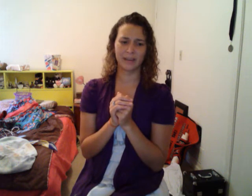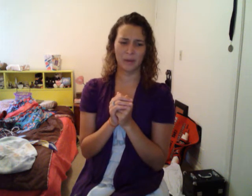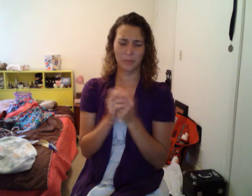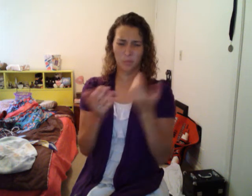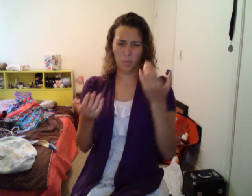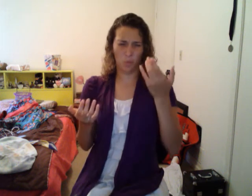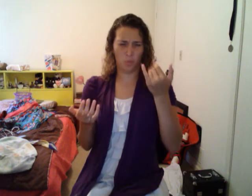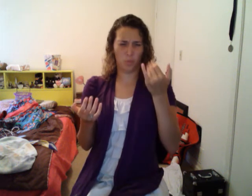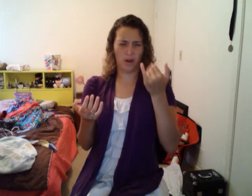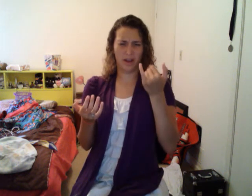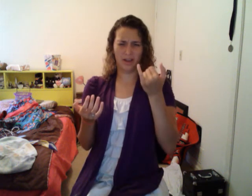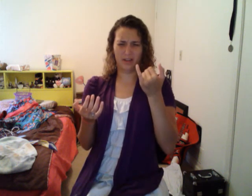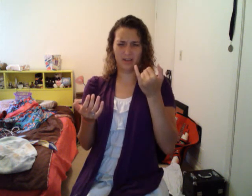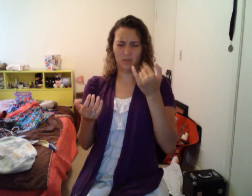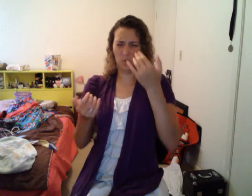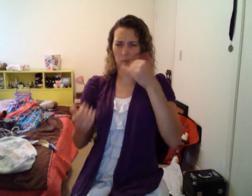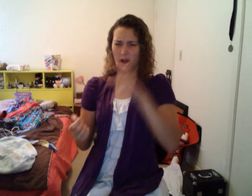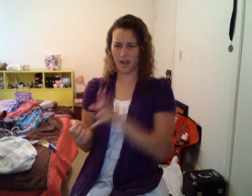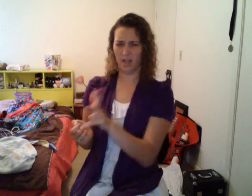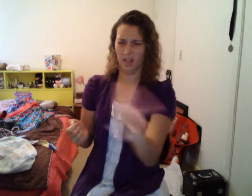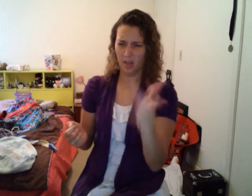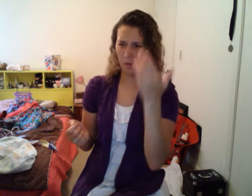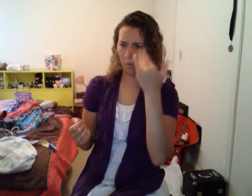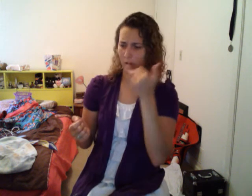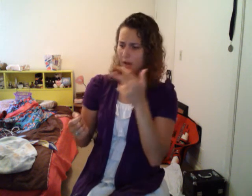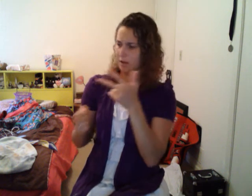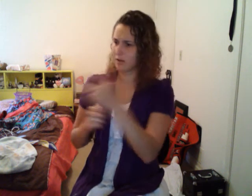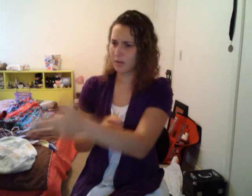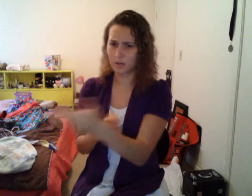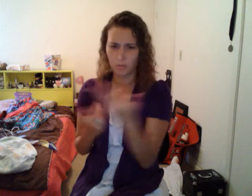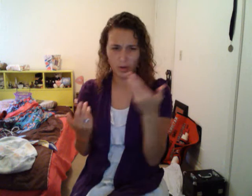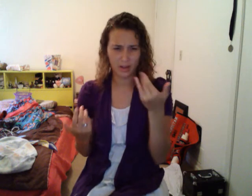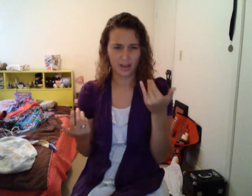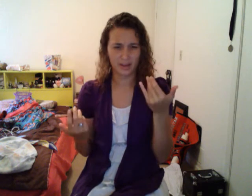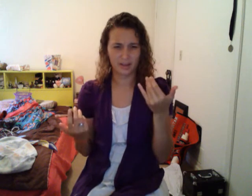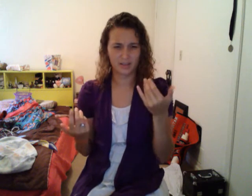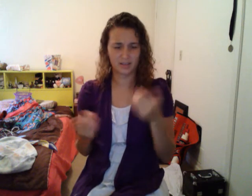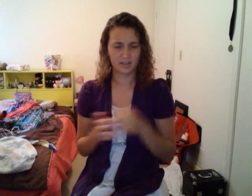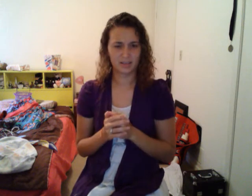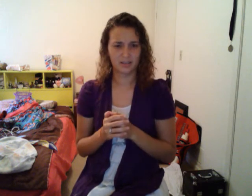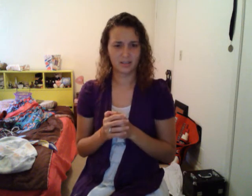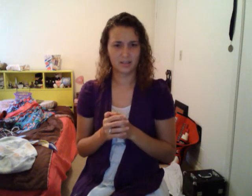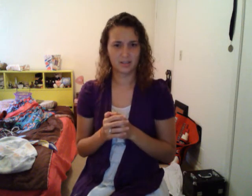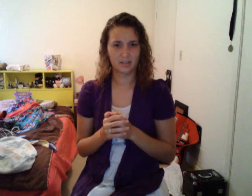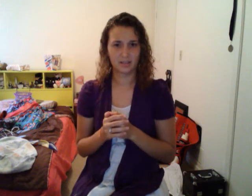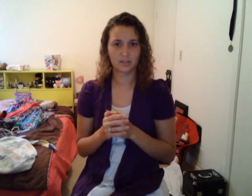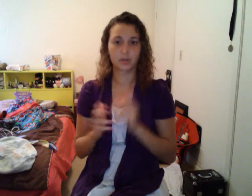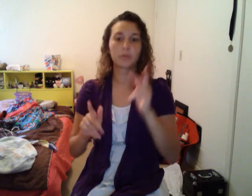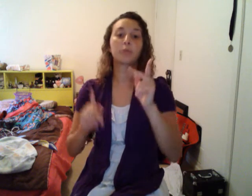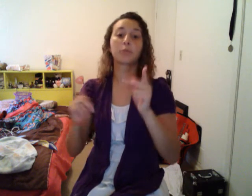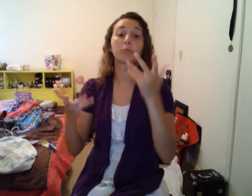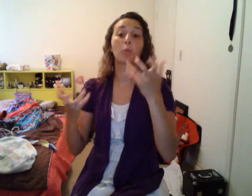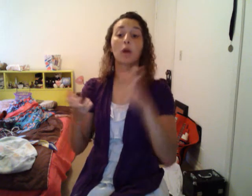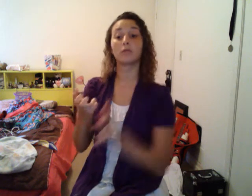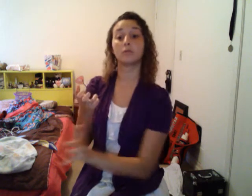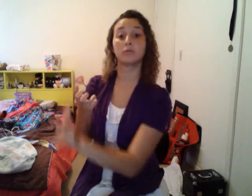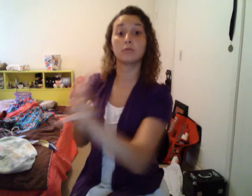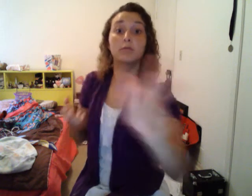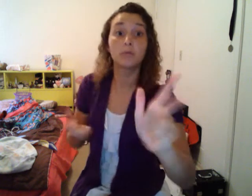reasons why you think it's the right thing to do. Let's begin with those in the majority who would turn to